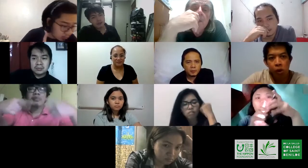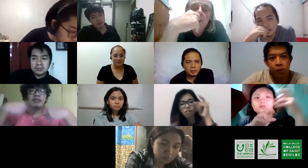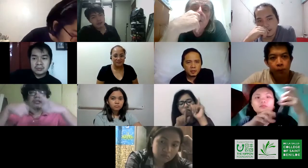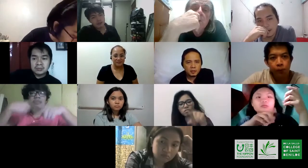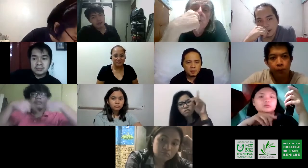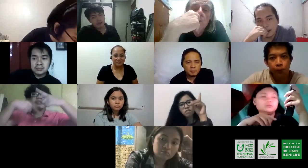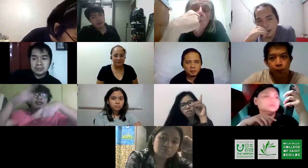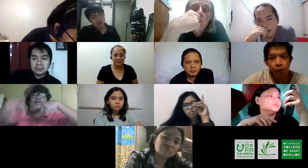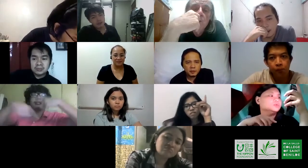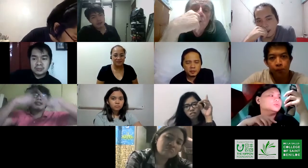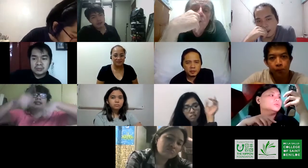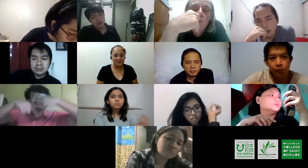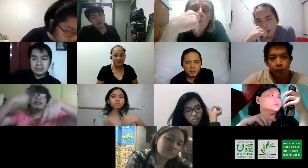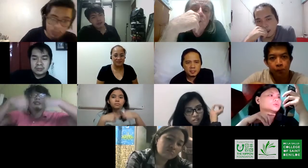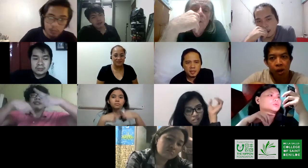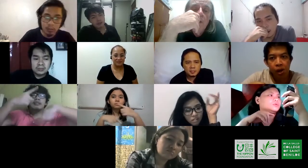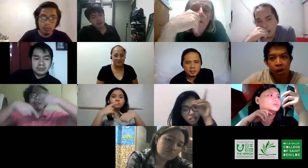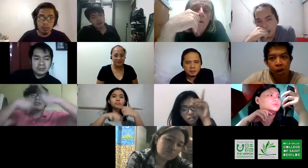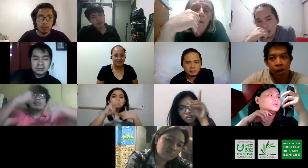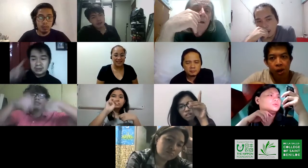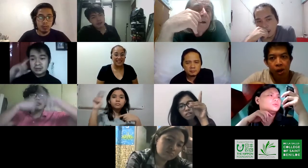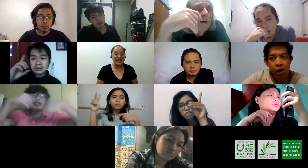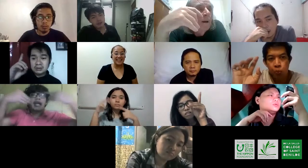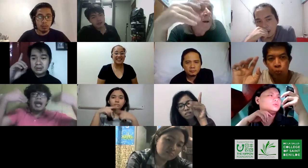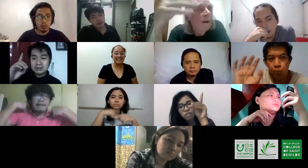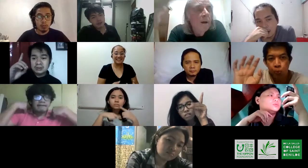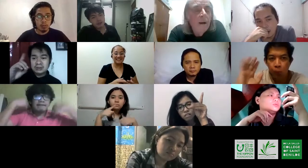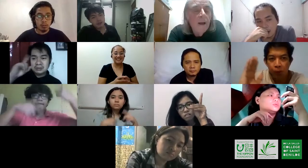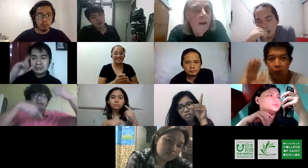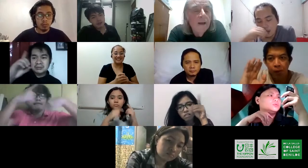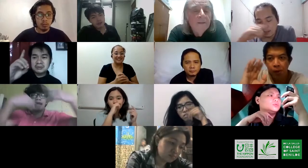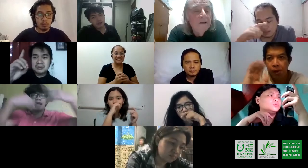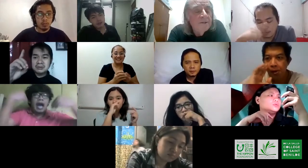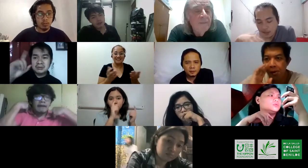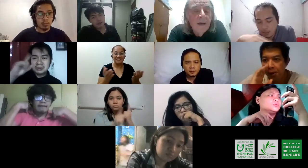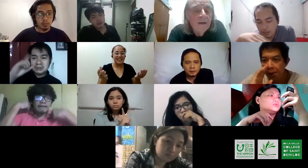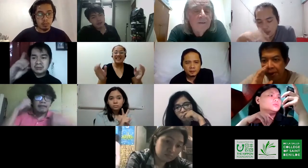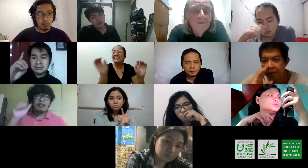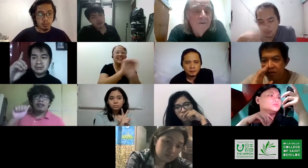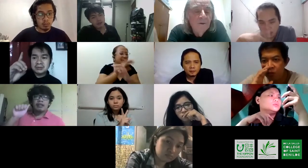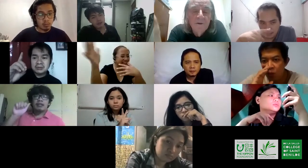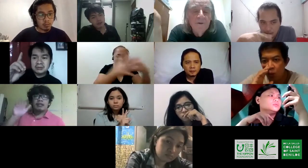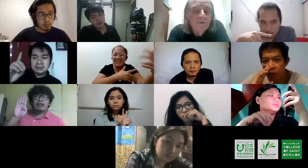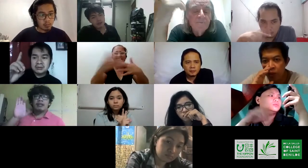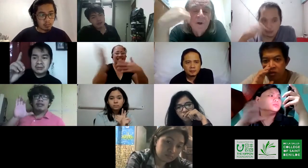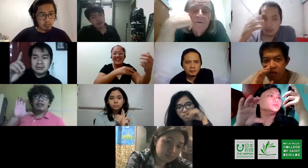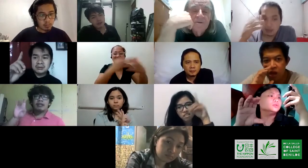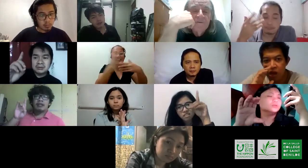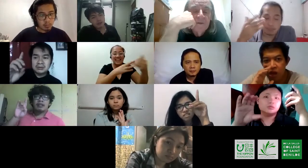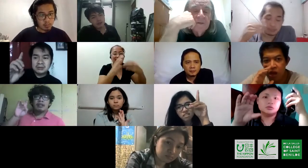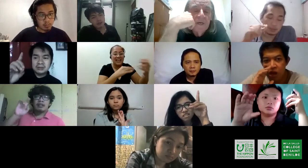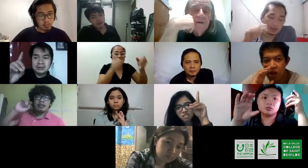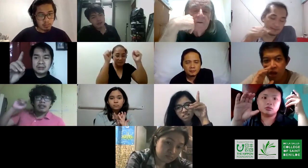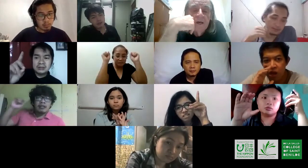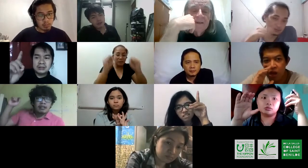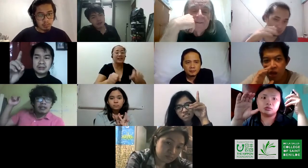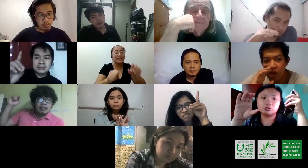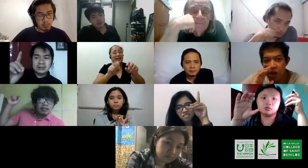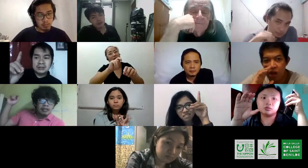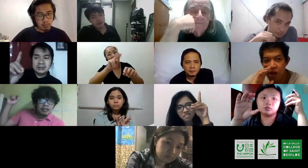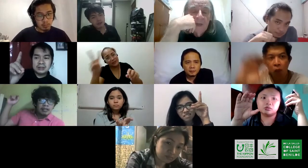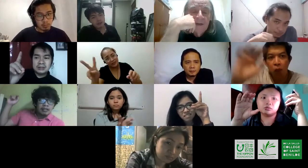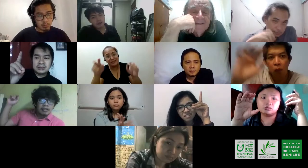Are we talking about Martha's Vineyard? Shaq's asking. It doesn't matter. You can use Martha's Vineyard, yeah,